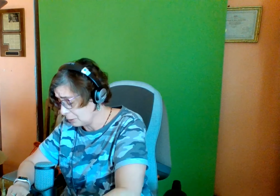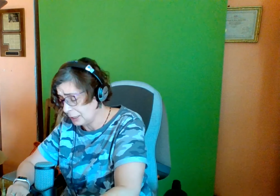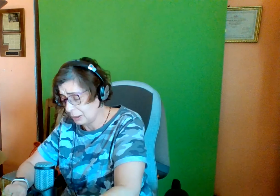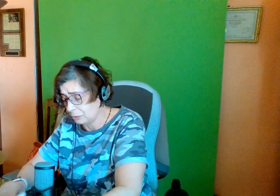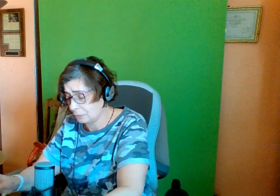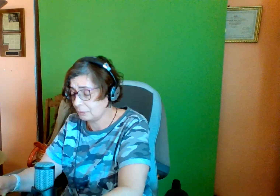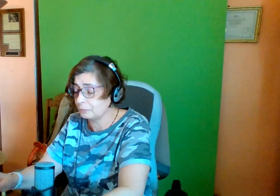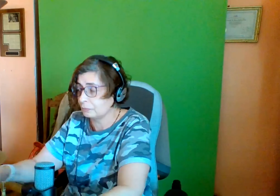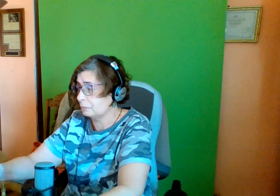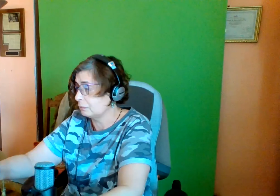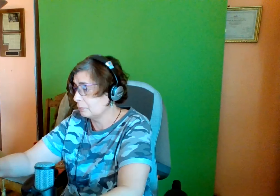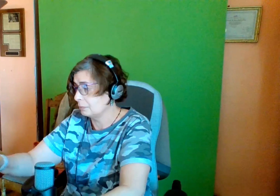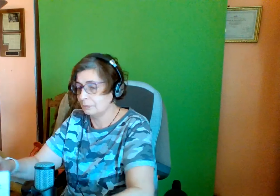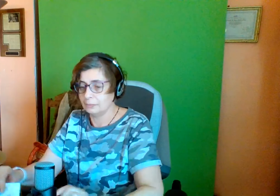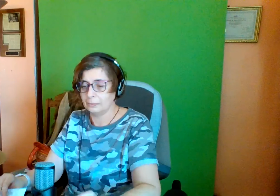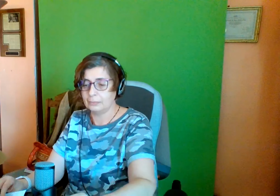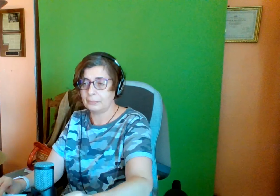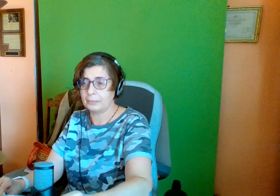eventos comunitarios.